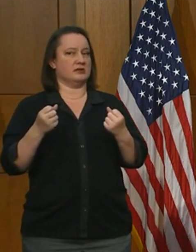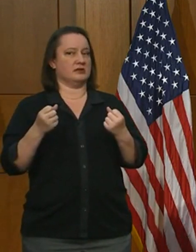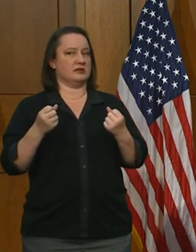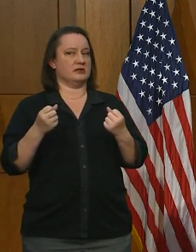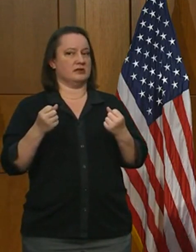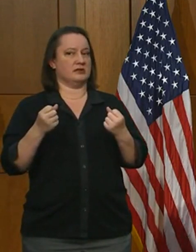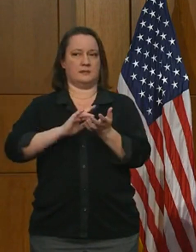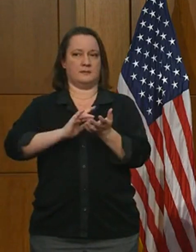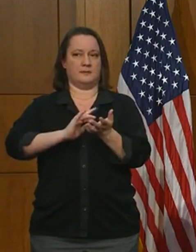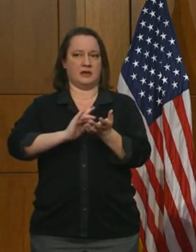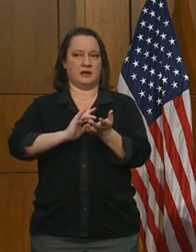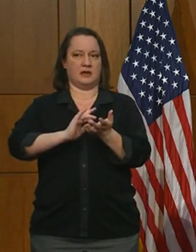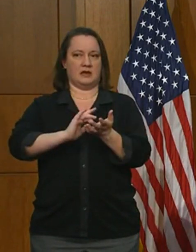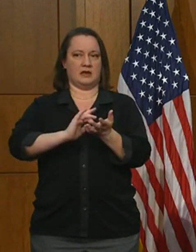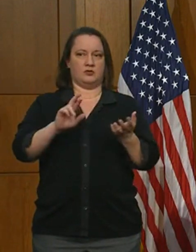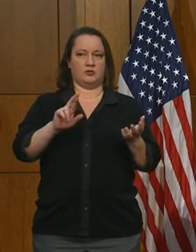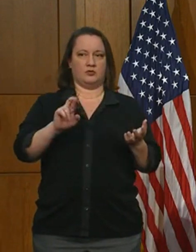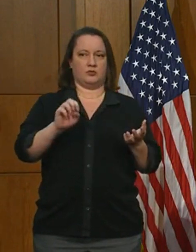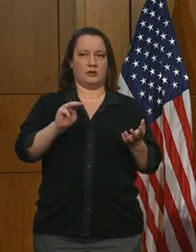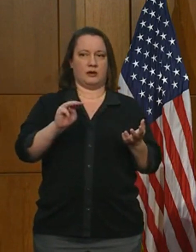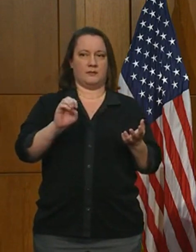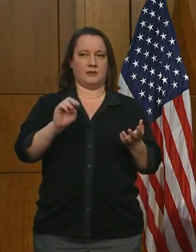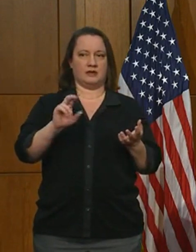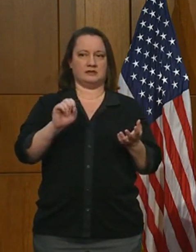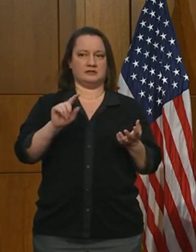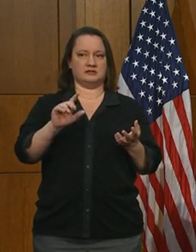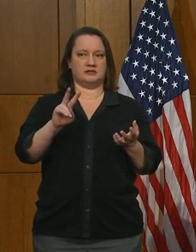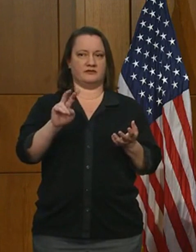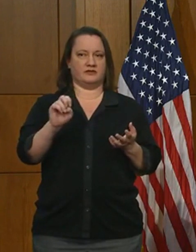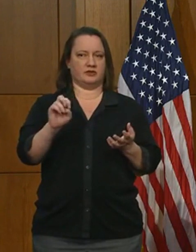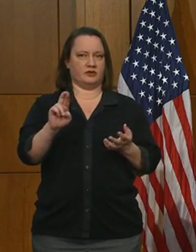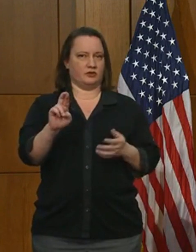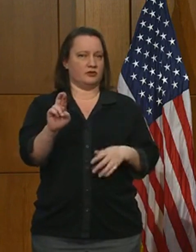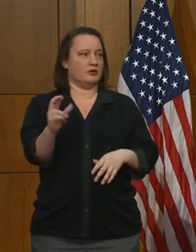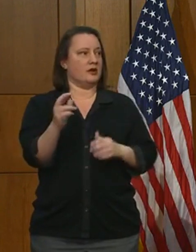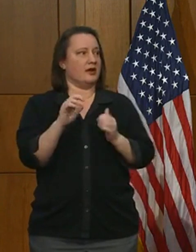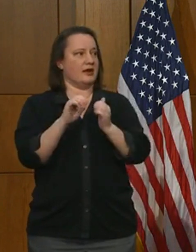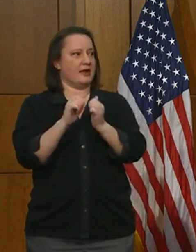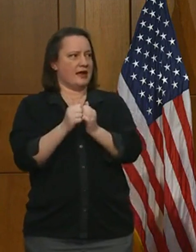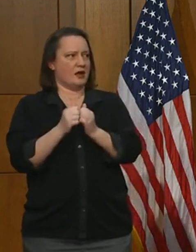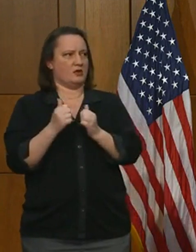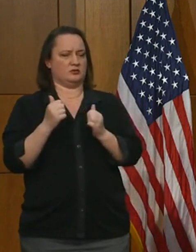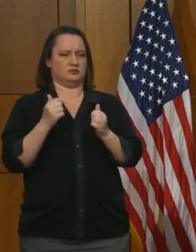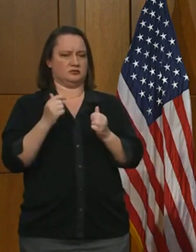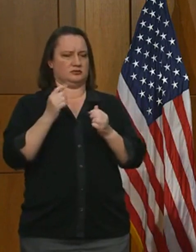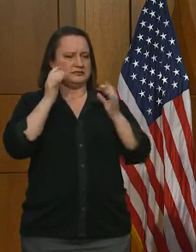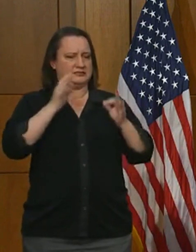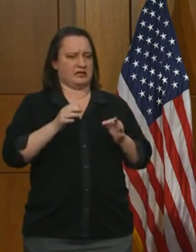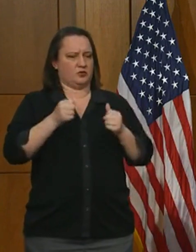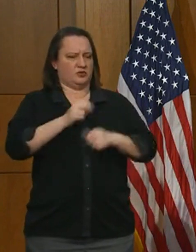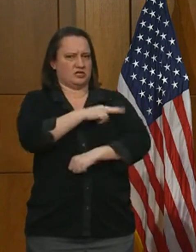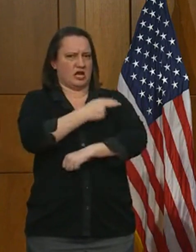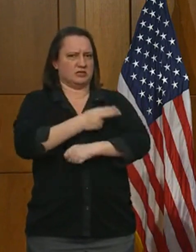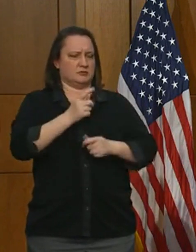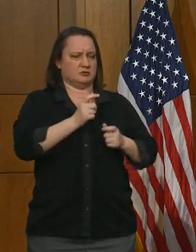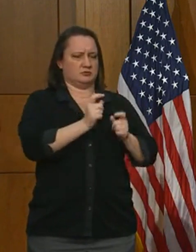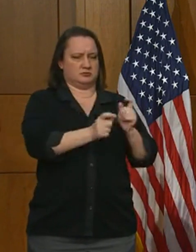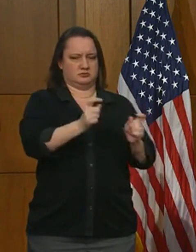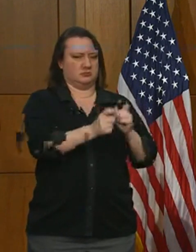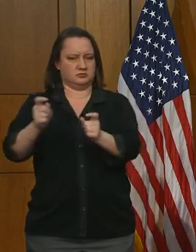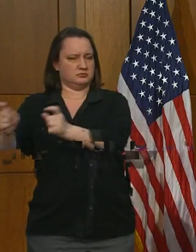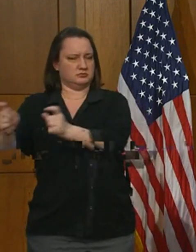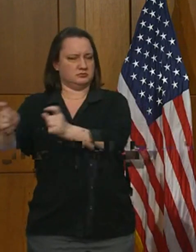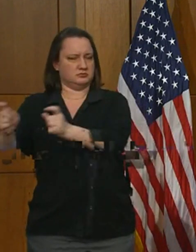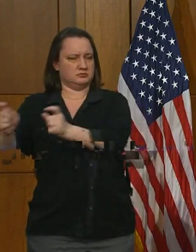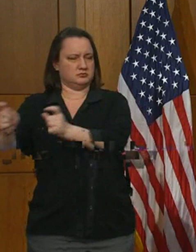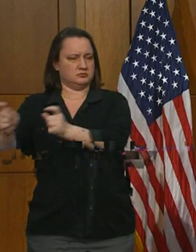and how many doses each get. And as there are calls from transparency from doctors across the country for how this is being distributed, will the Virginia